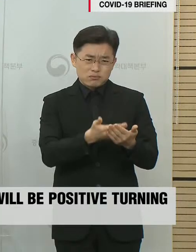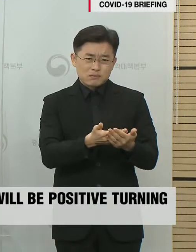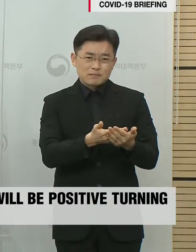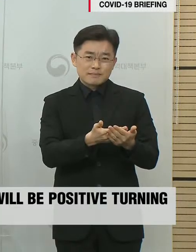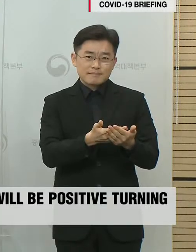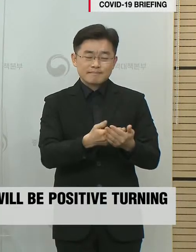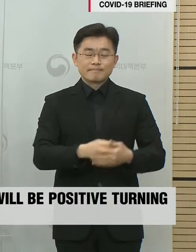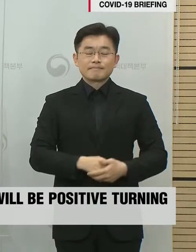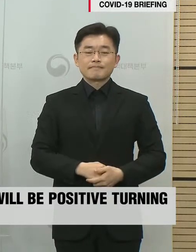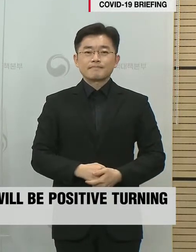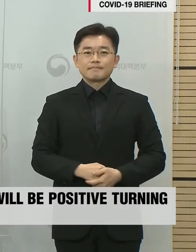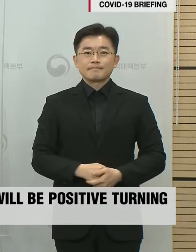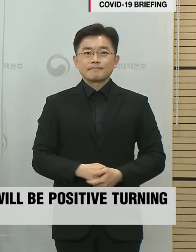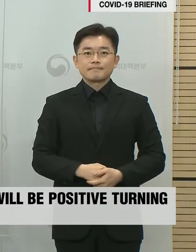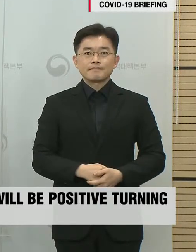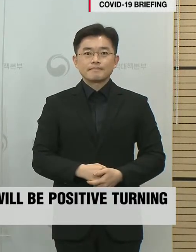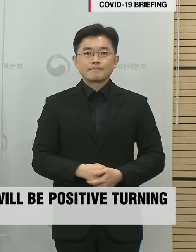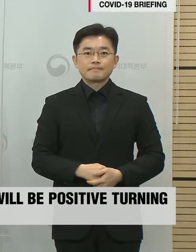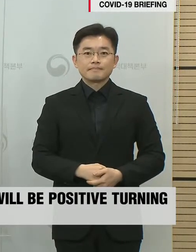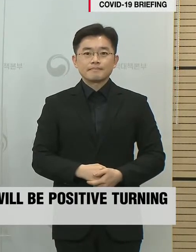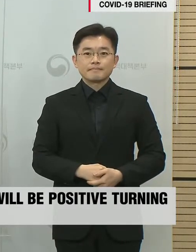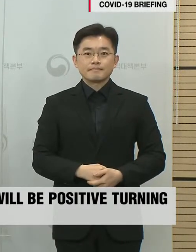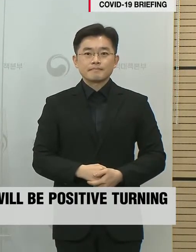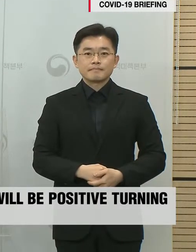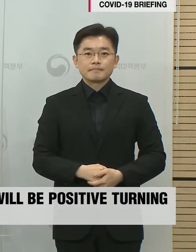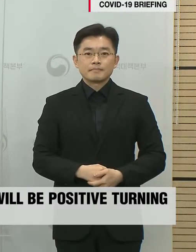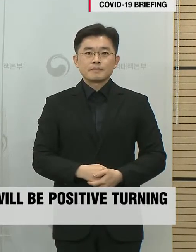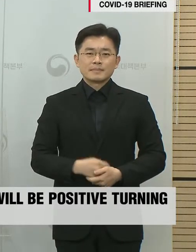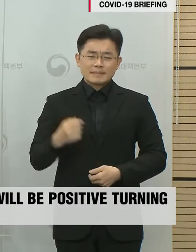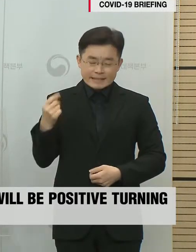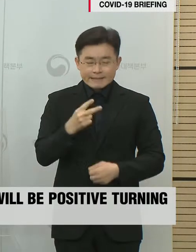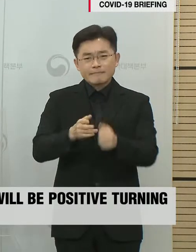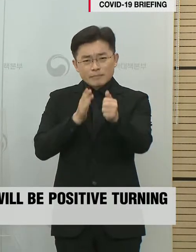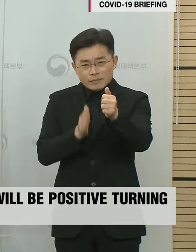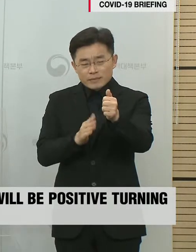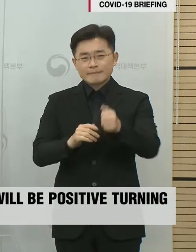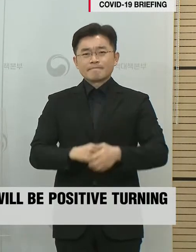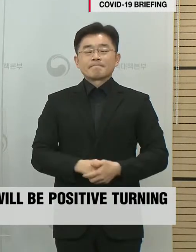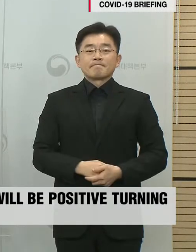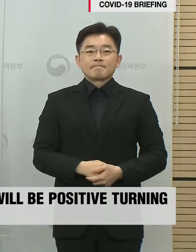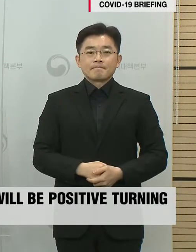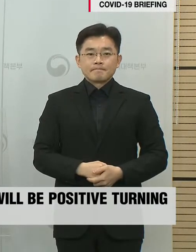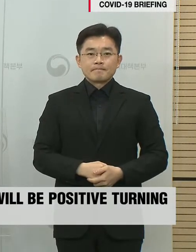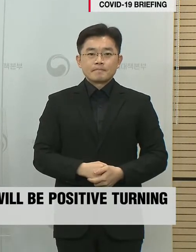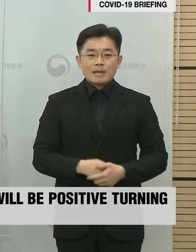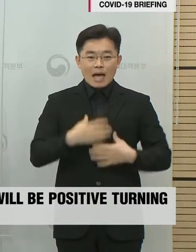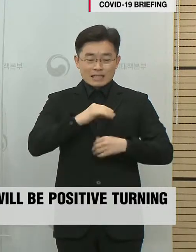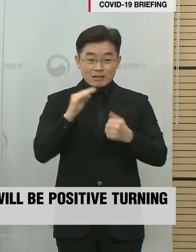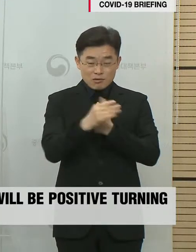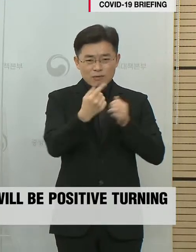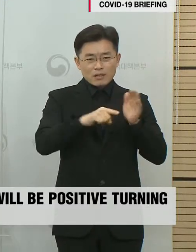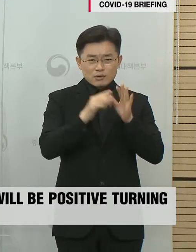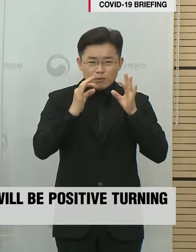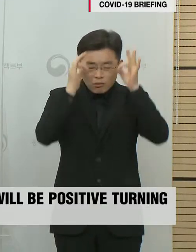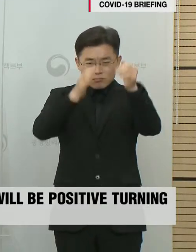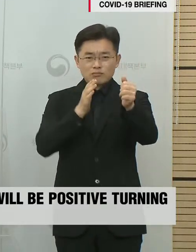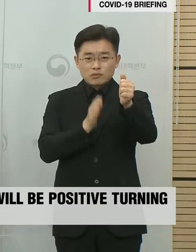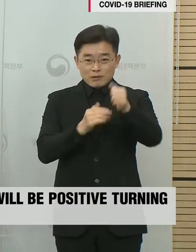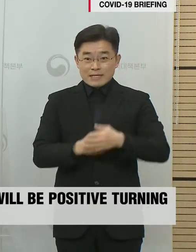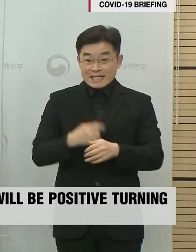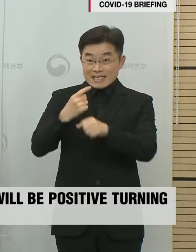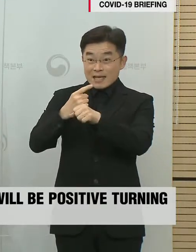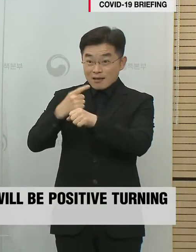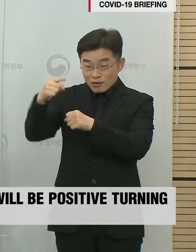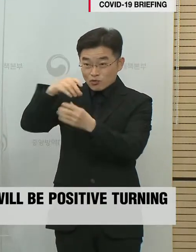of safety and health. And this will be also a time for us to exert quarantine measures, and